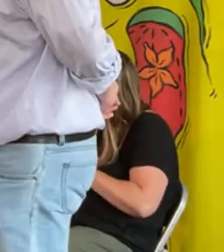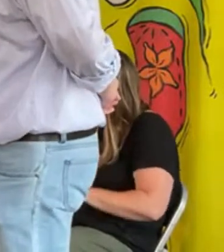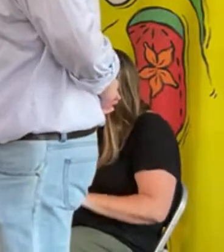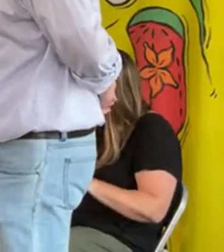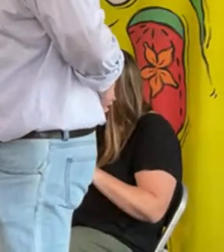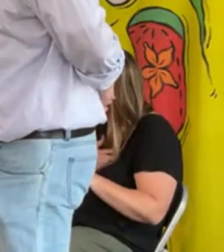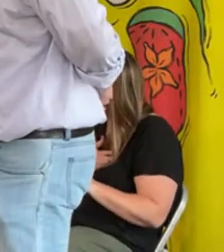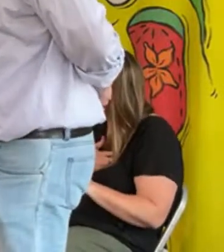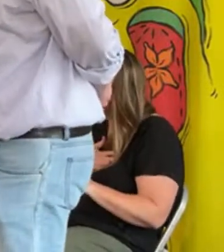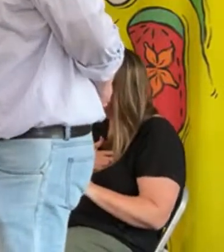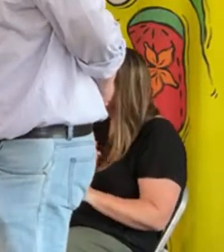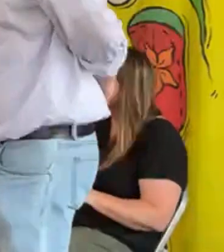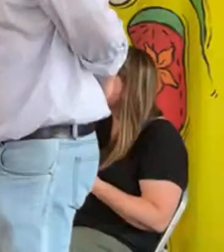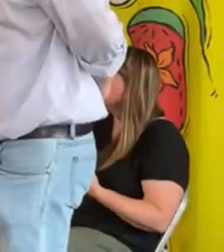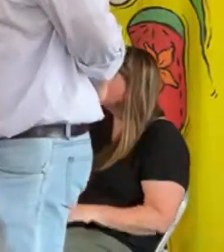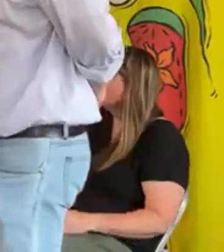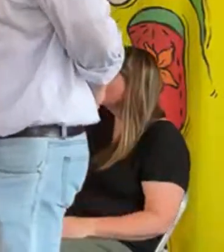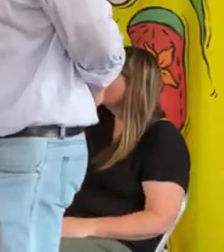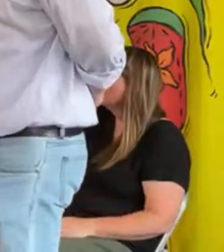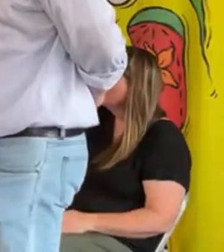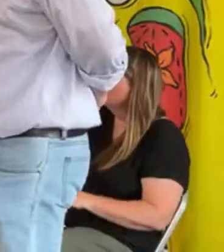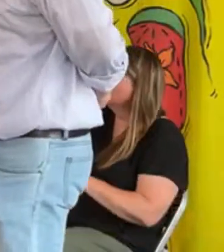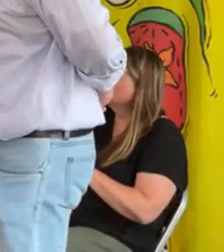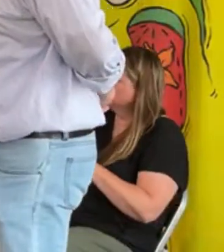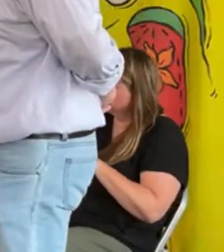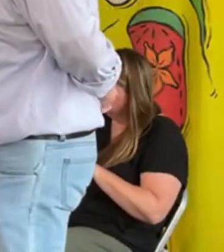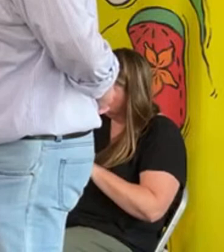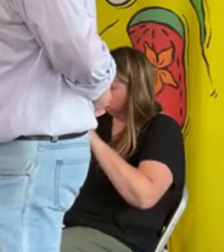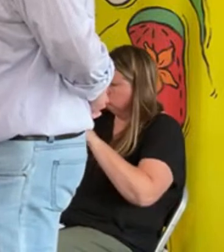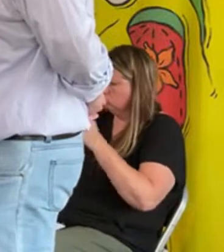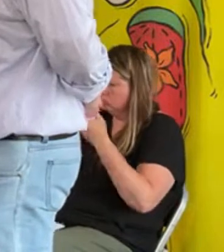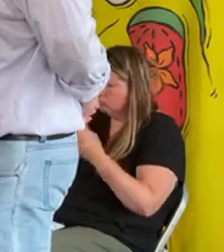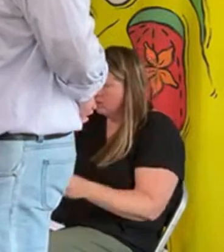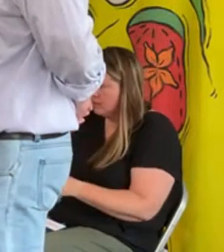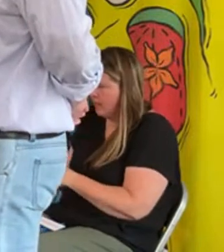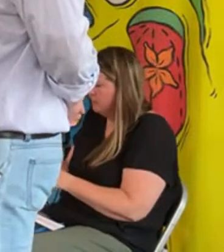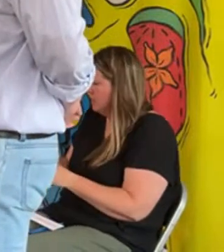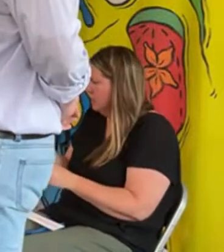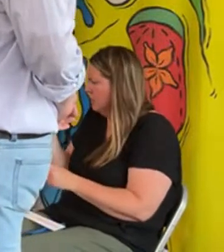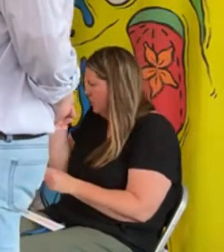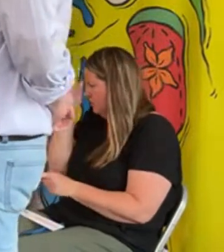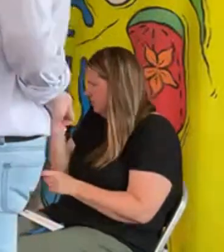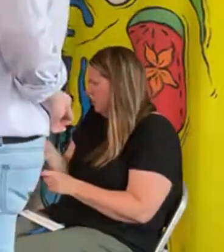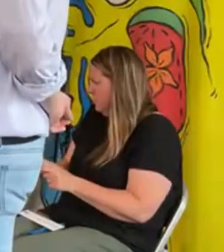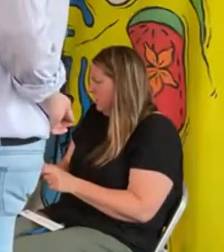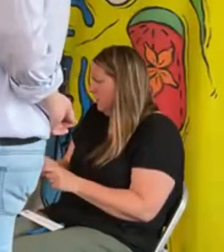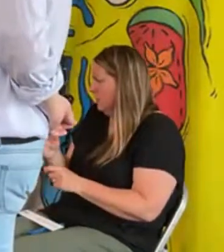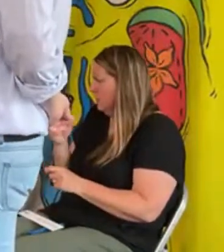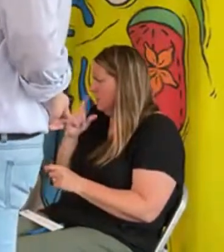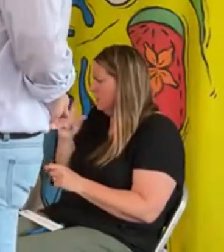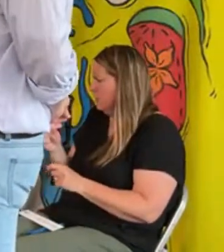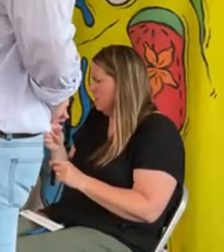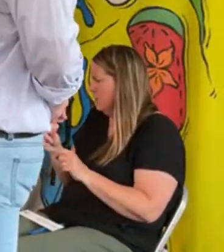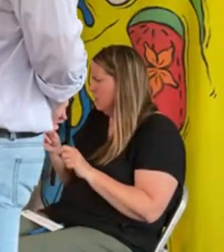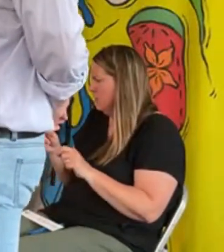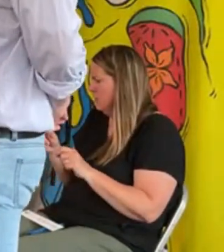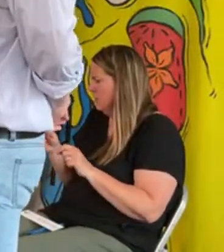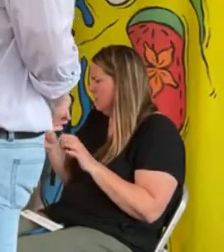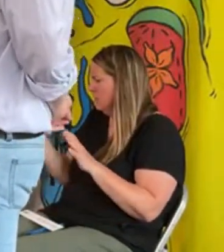My God, have a photograph of this. In the piazza's bright